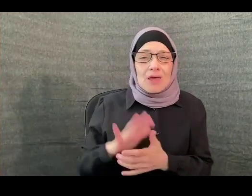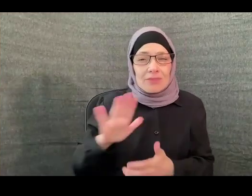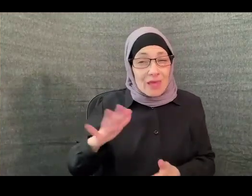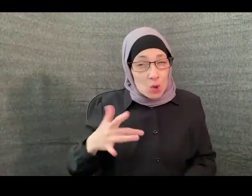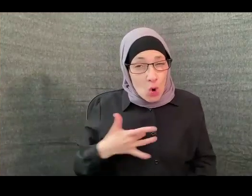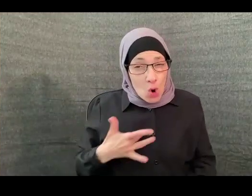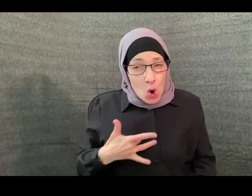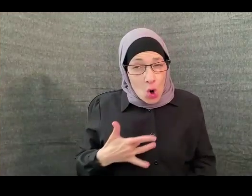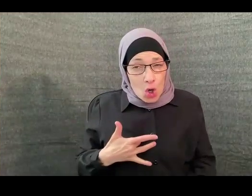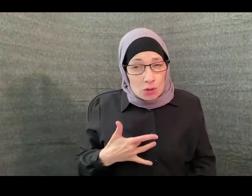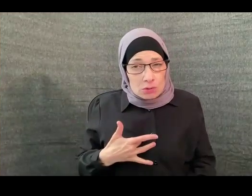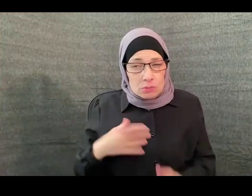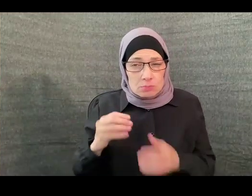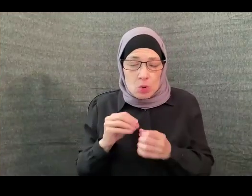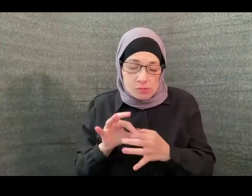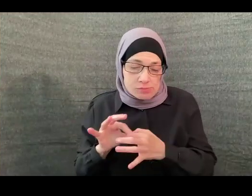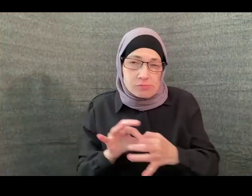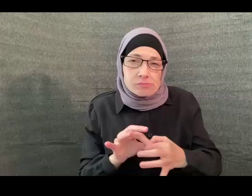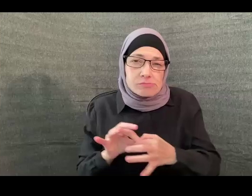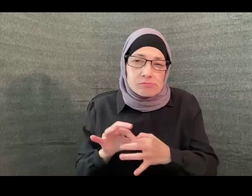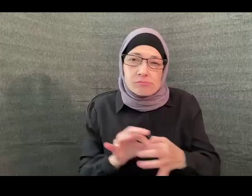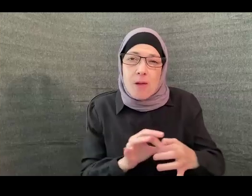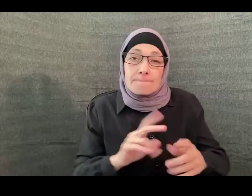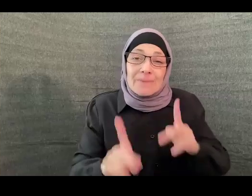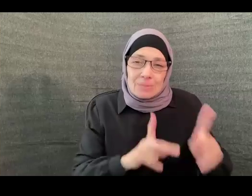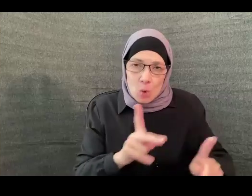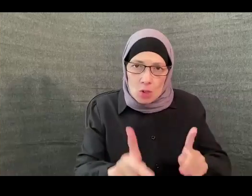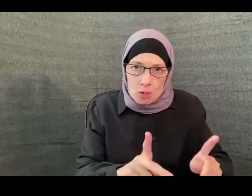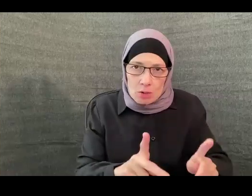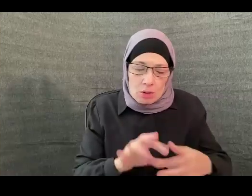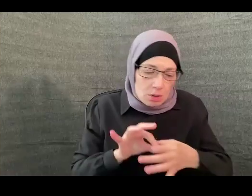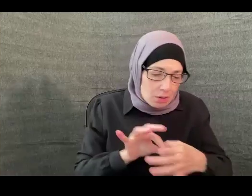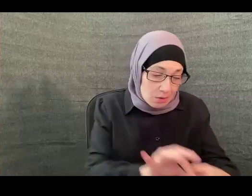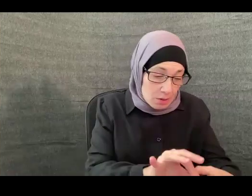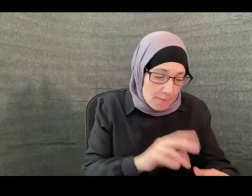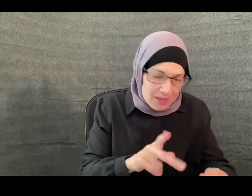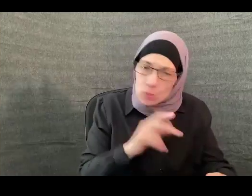revolves around people and people's reaction